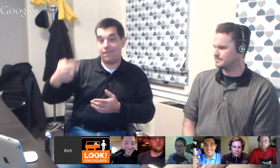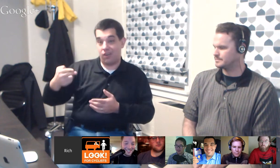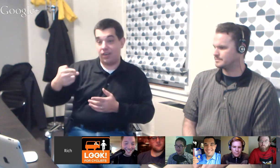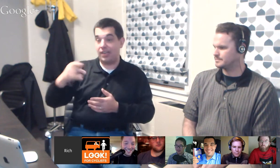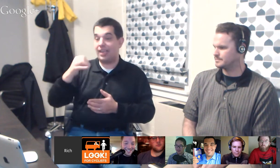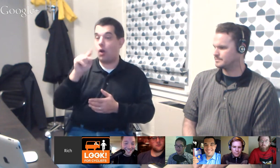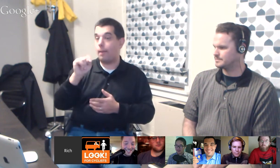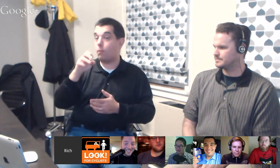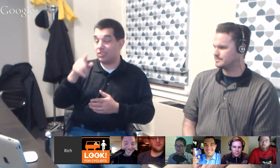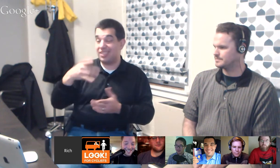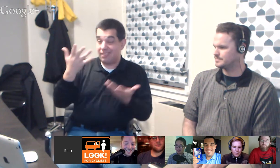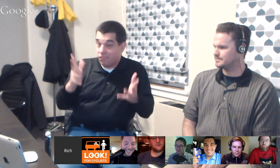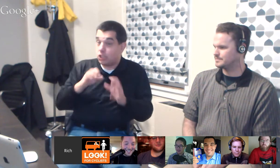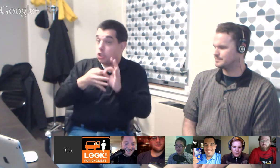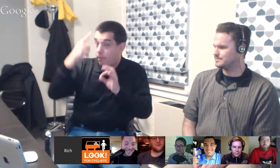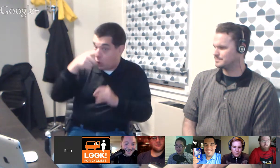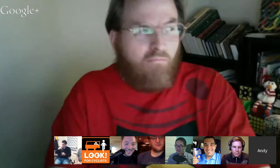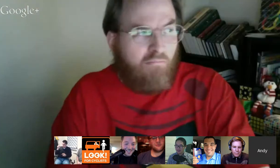Morris.